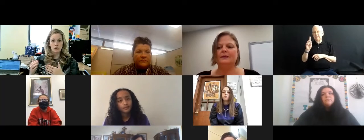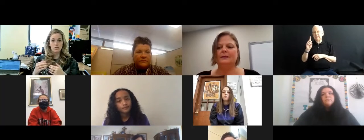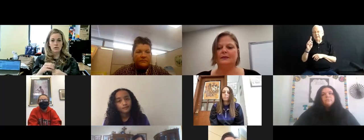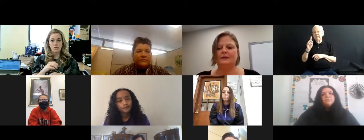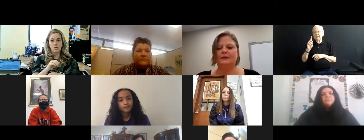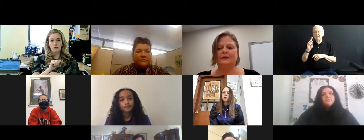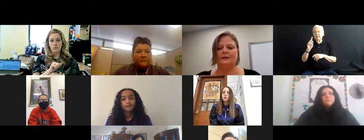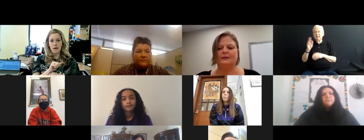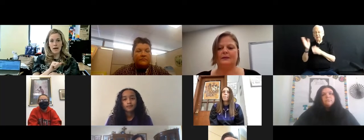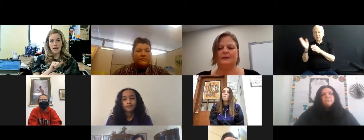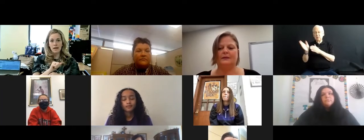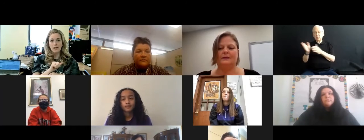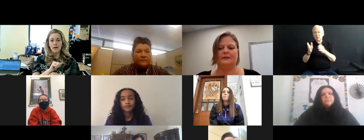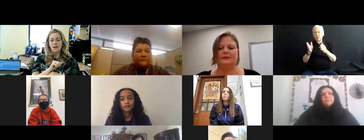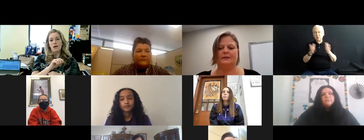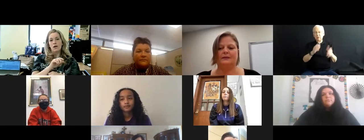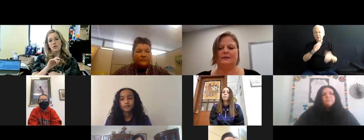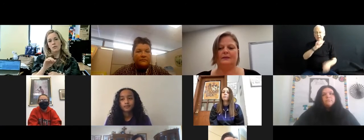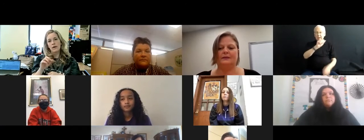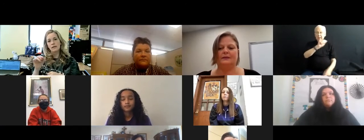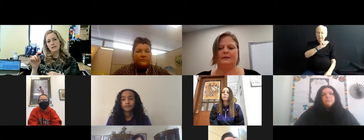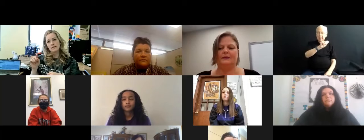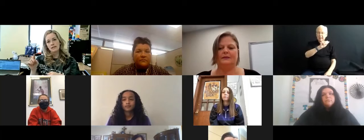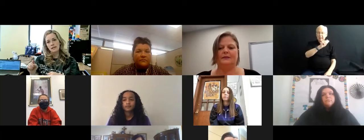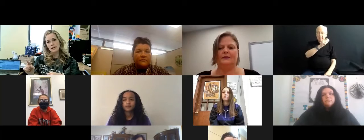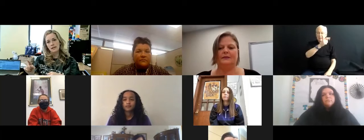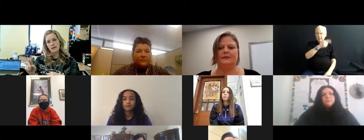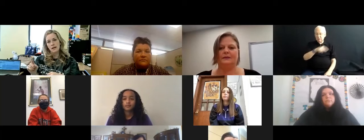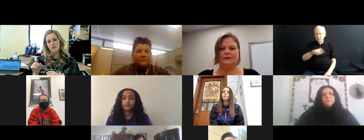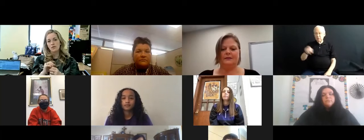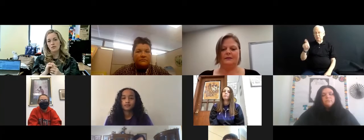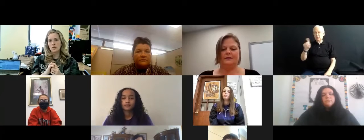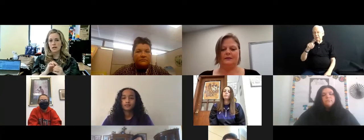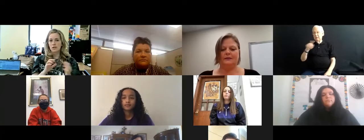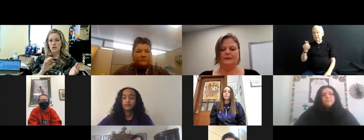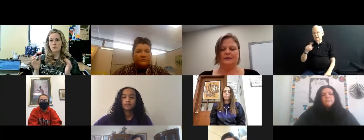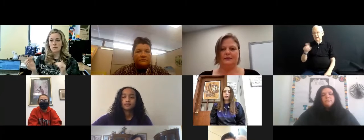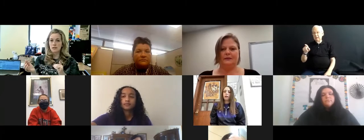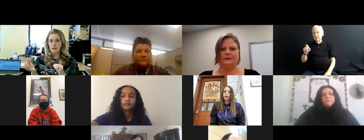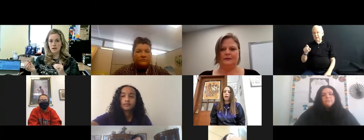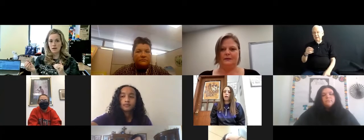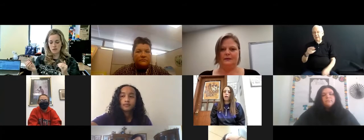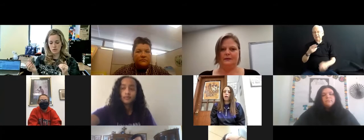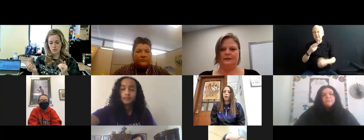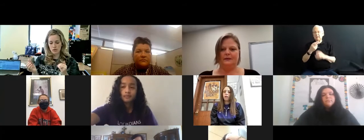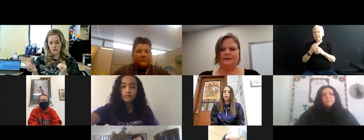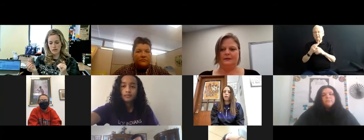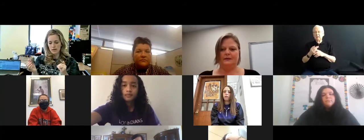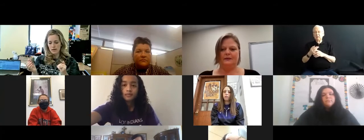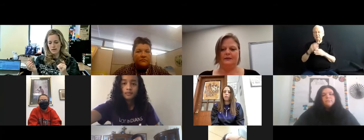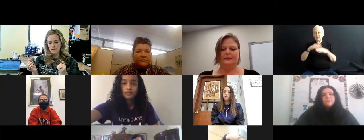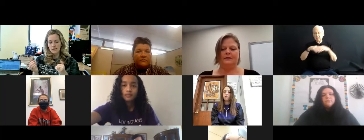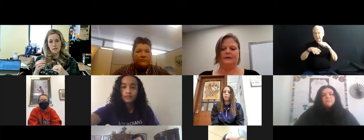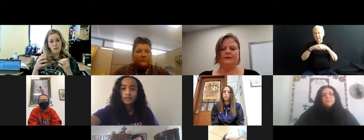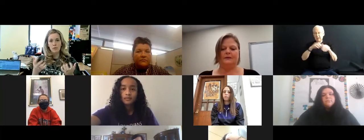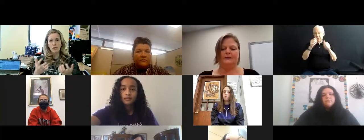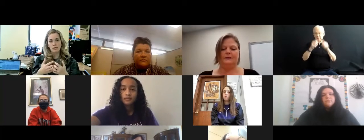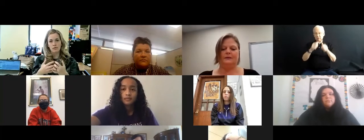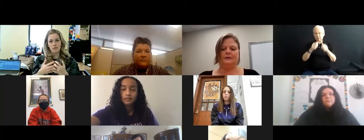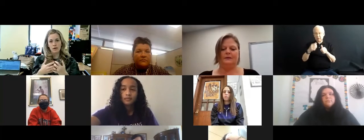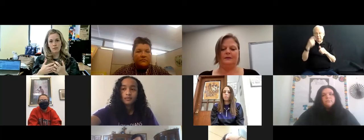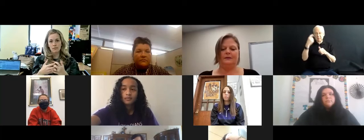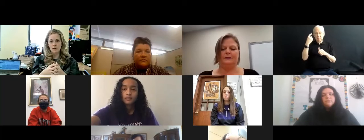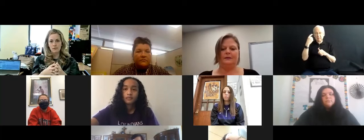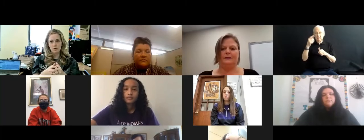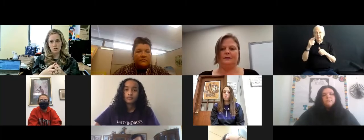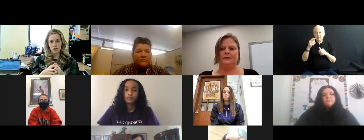sequence order. So you go from A all the way to Z, and you use the hand shapes to tell a story. And this is a big part